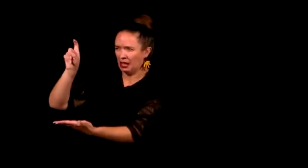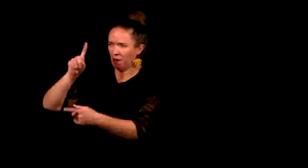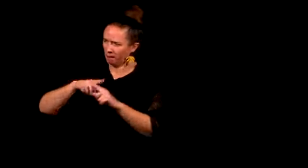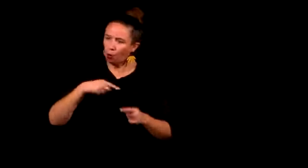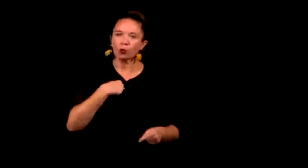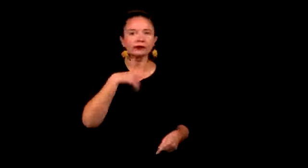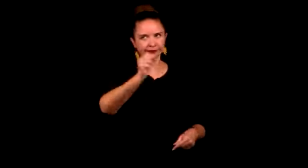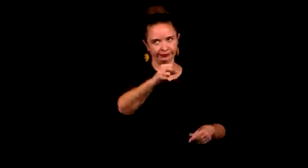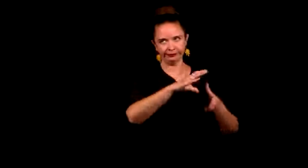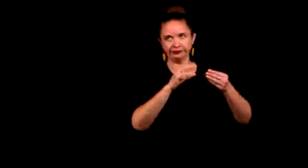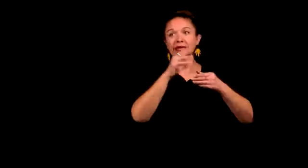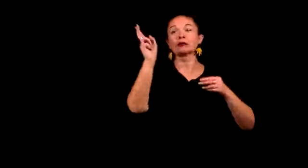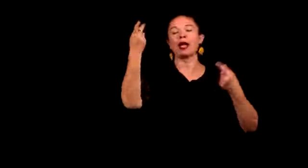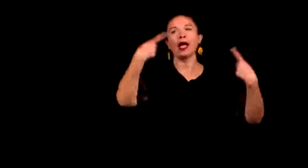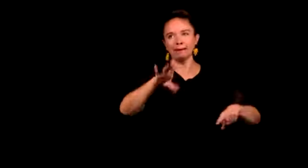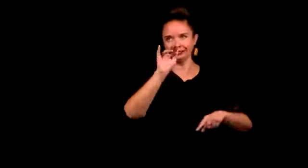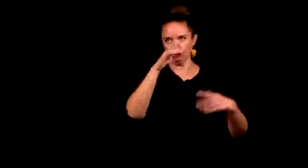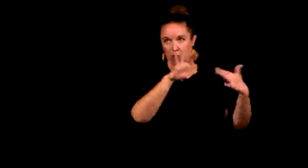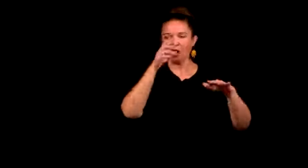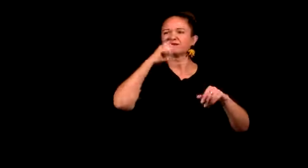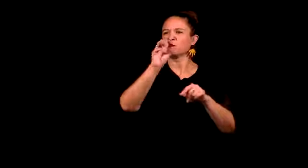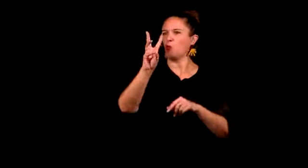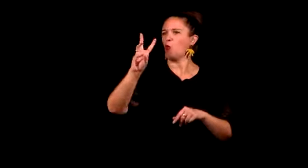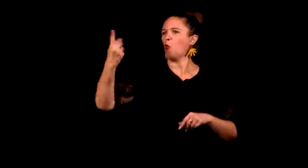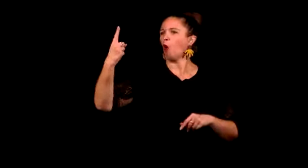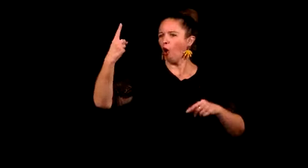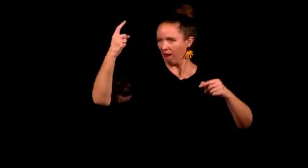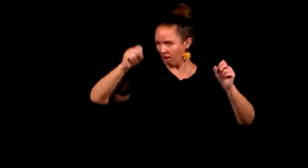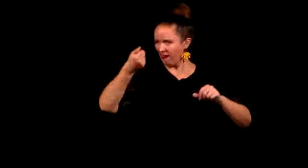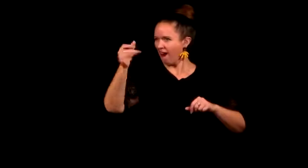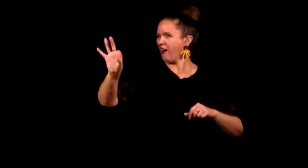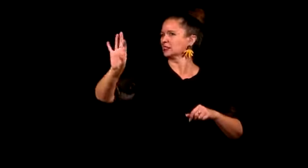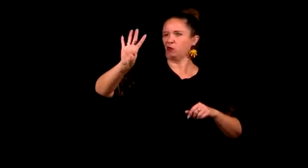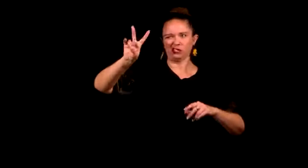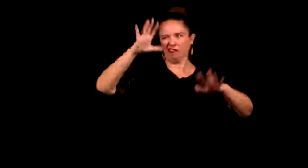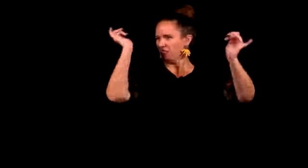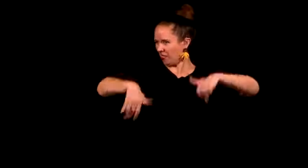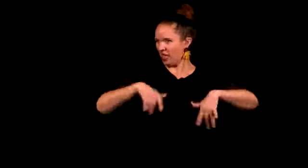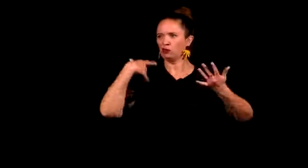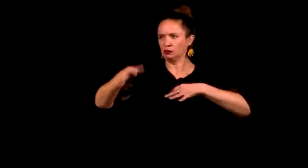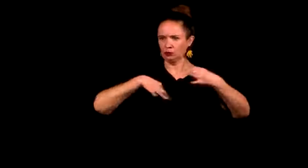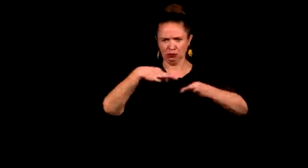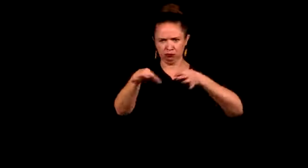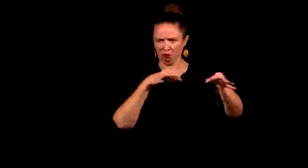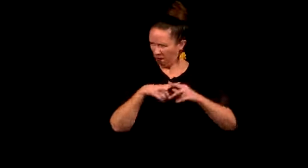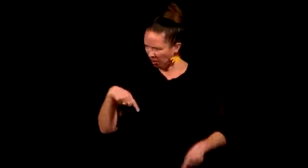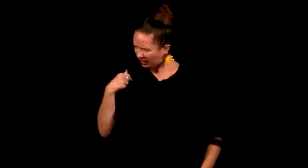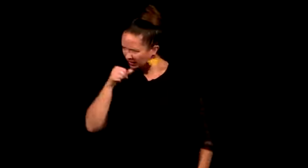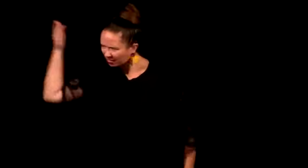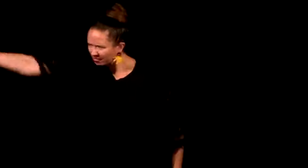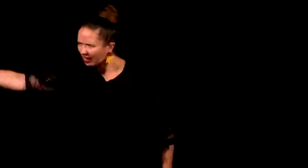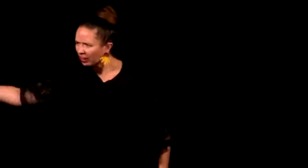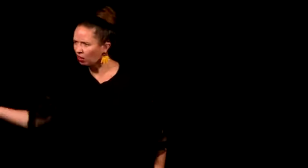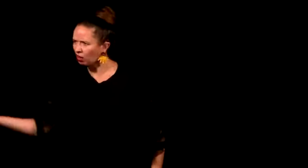You know, we see and test God, and yes, these are stories. We know that World War I happened. We know World War II